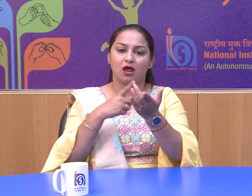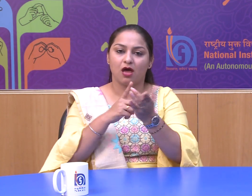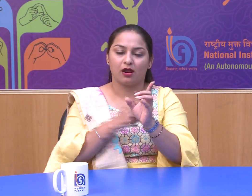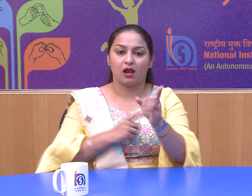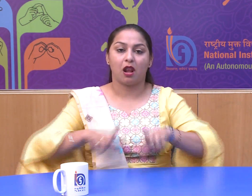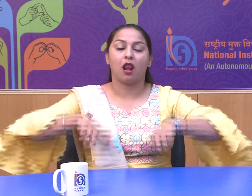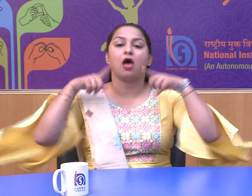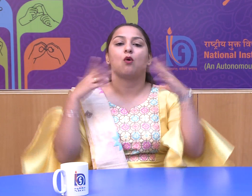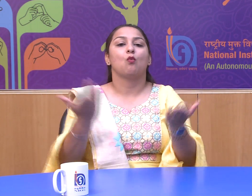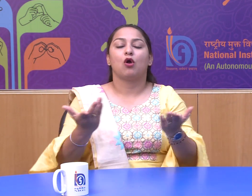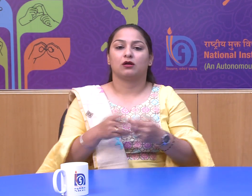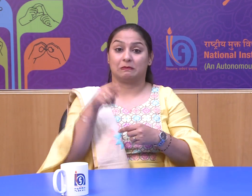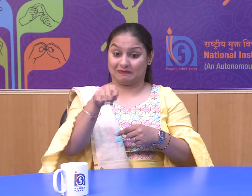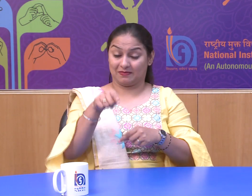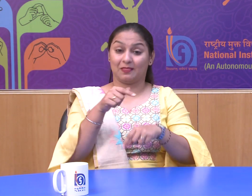The people during this period